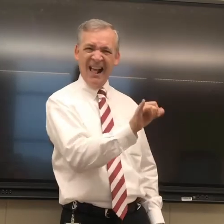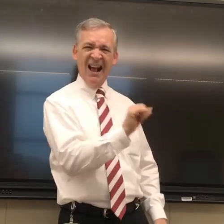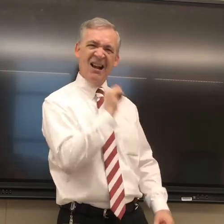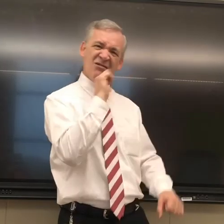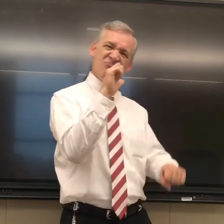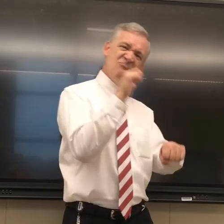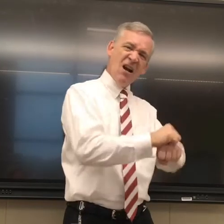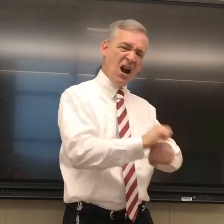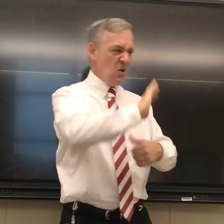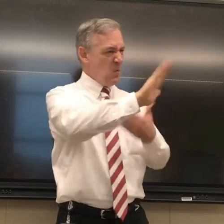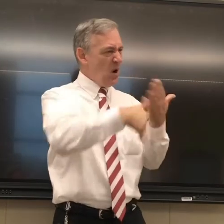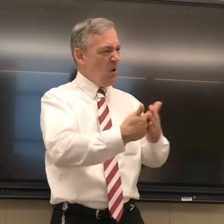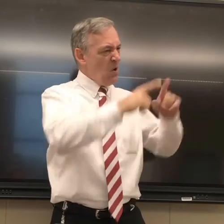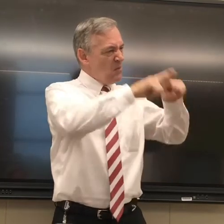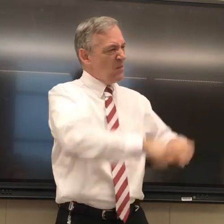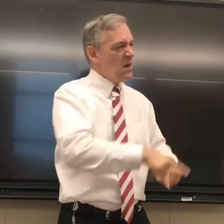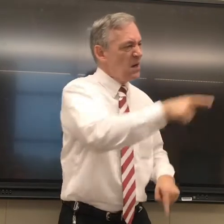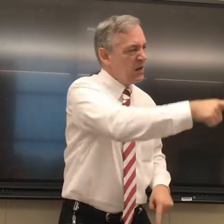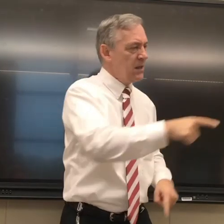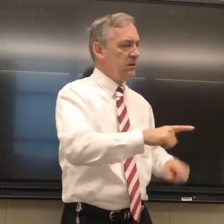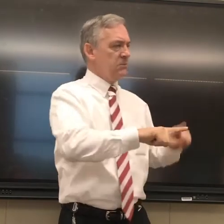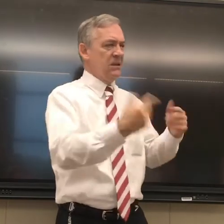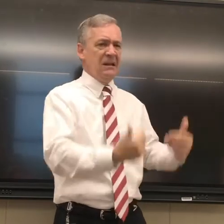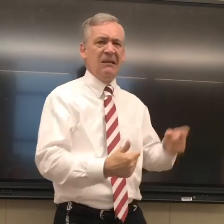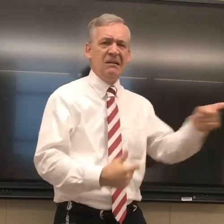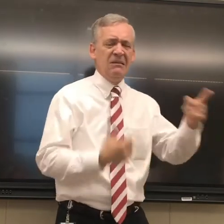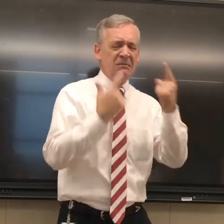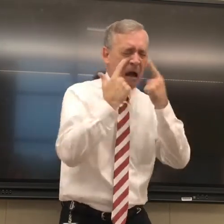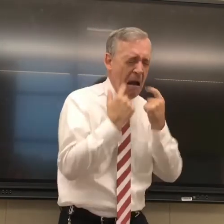had been built, was sobbing like the tiniest child.